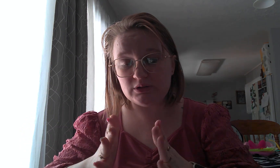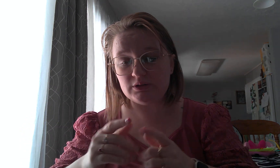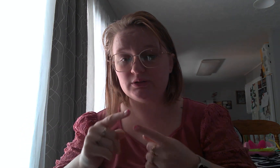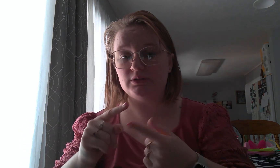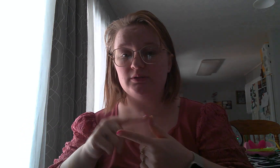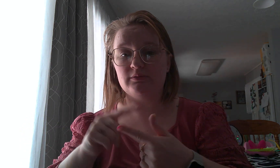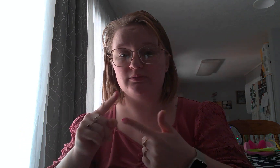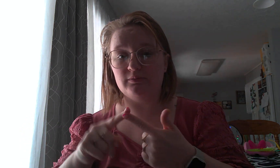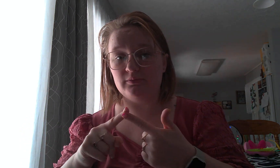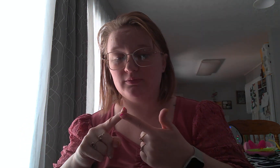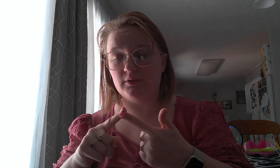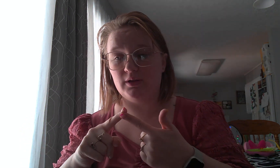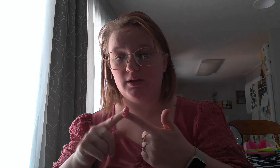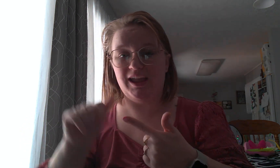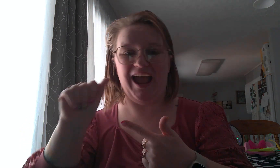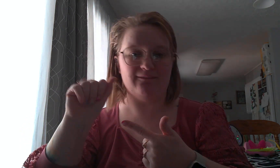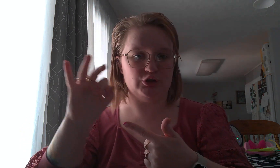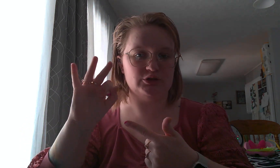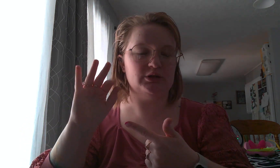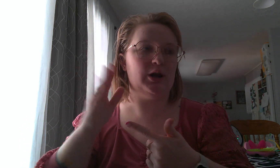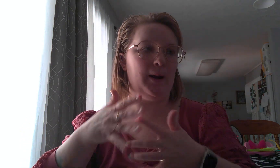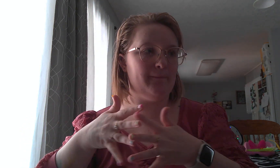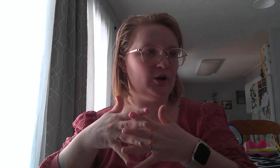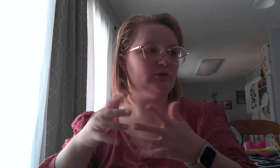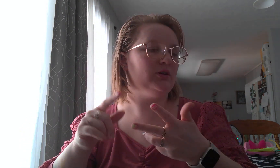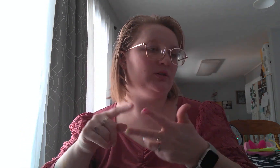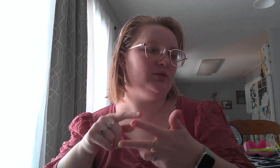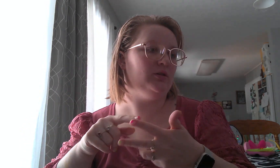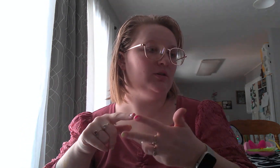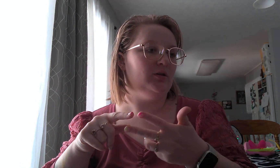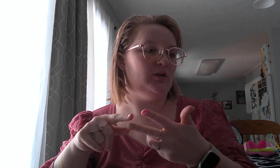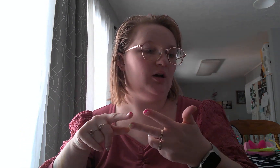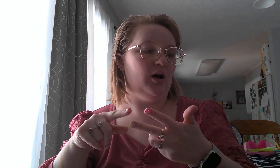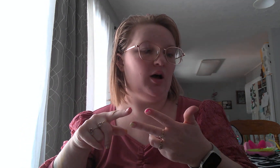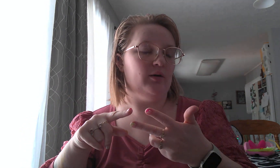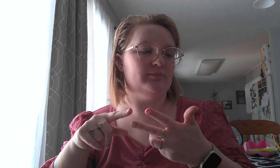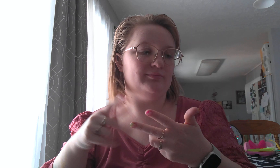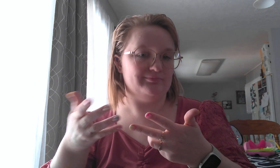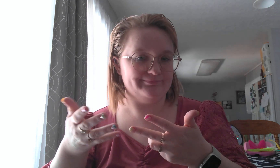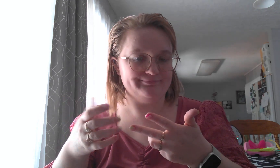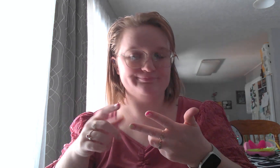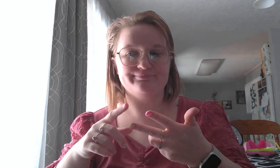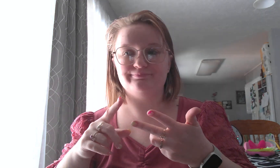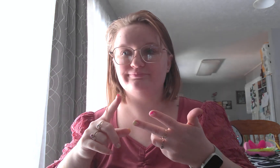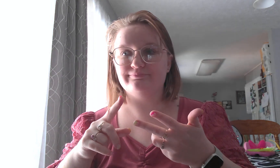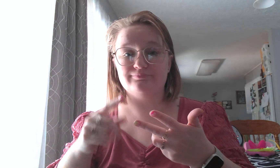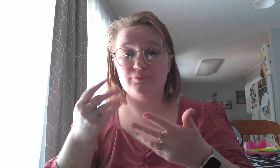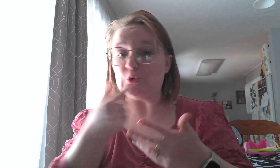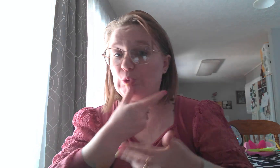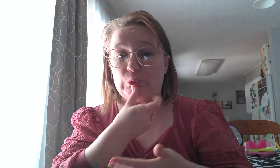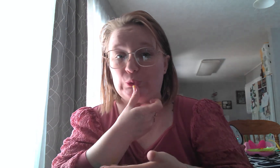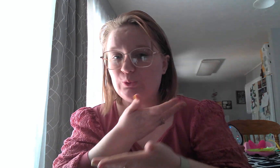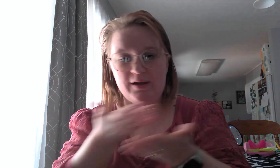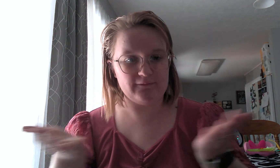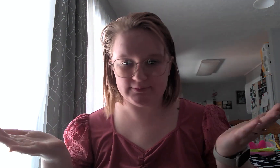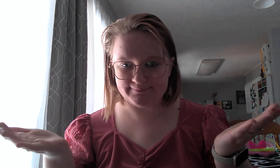or maybe a Black student, an African American student, or